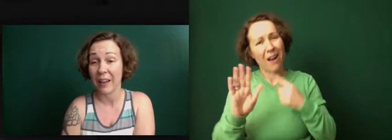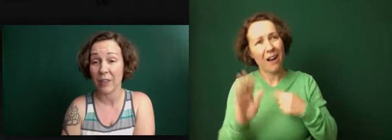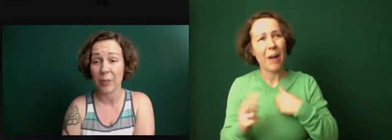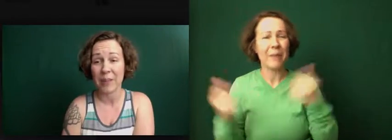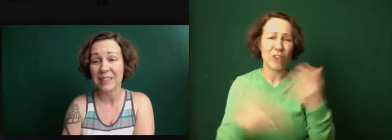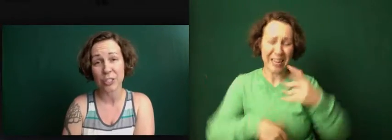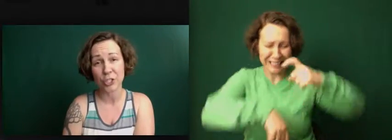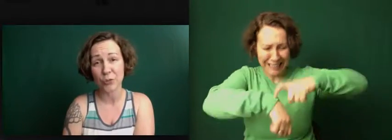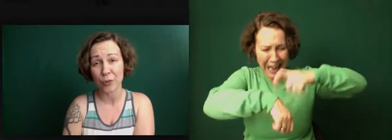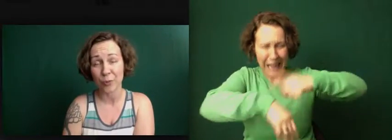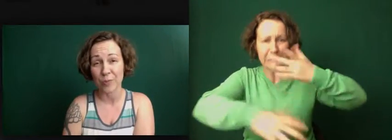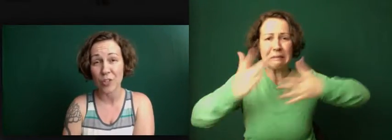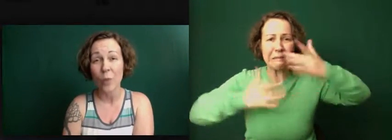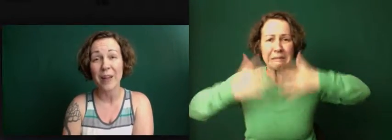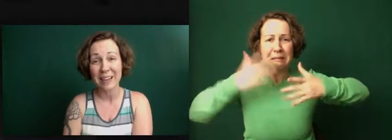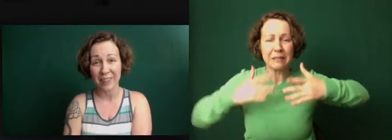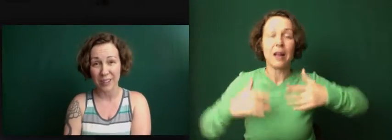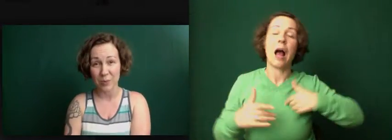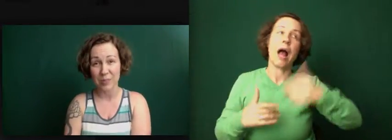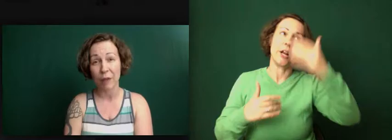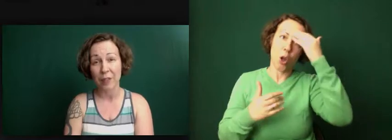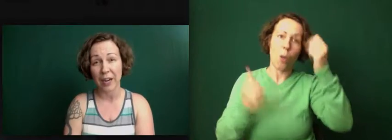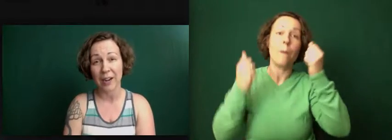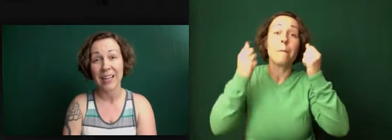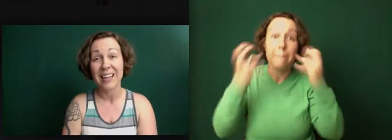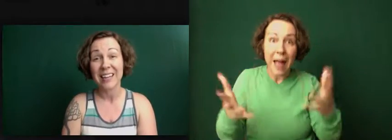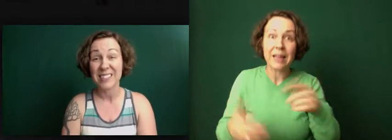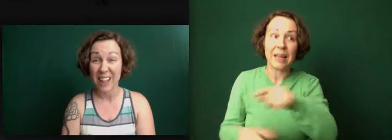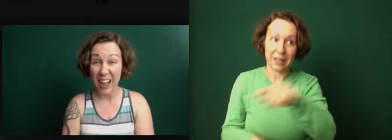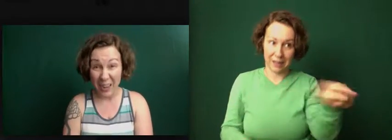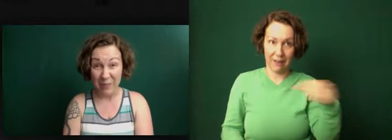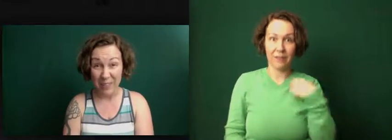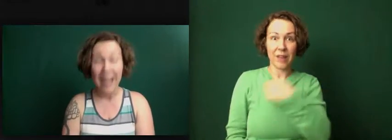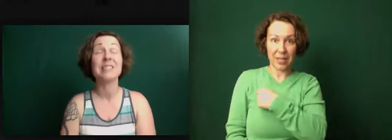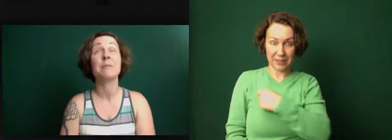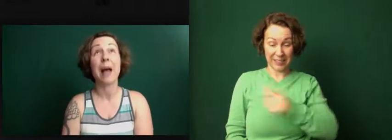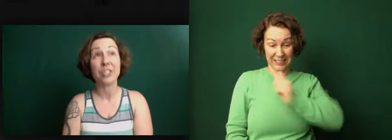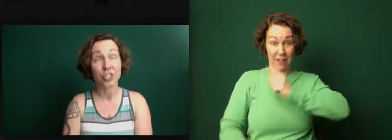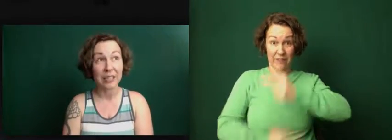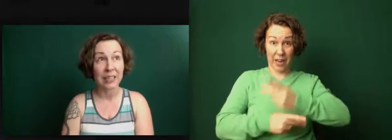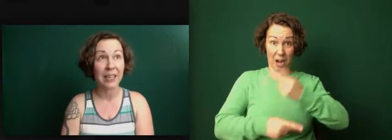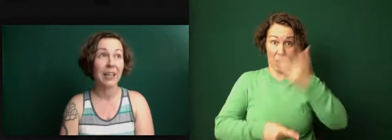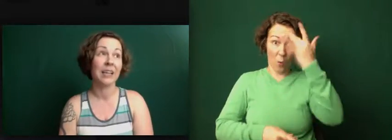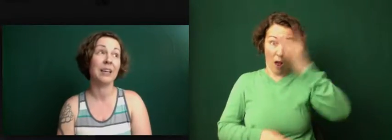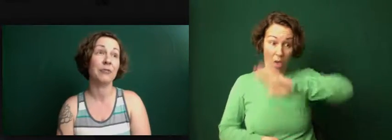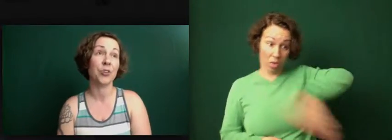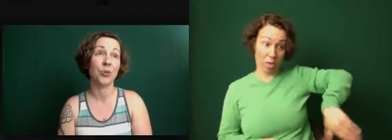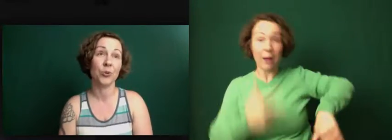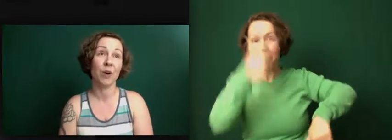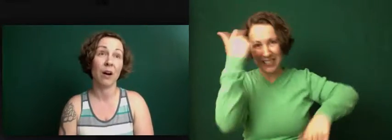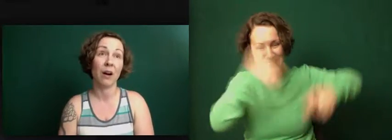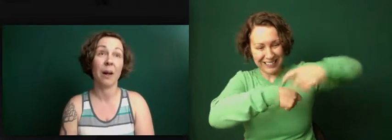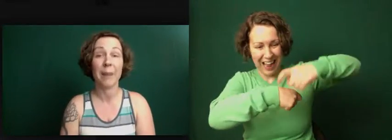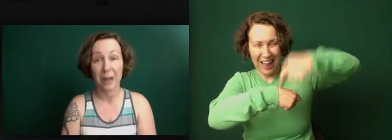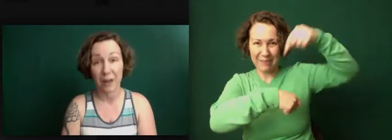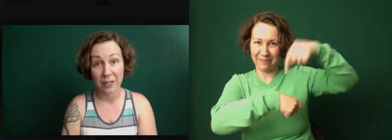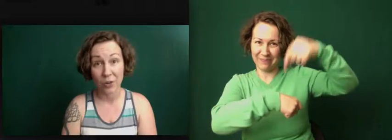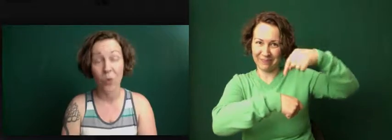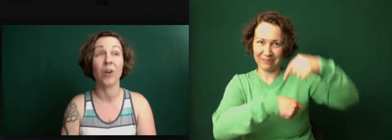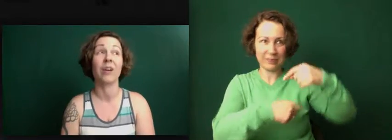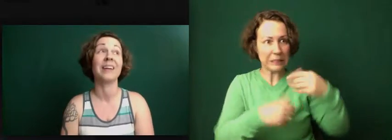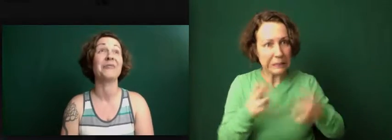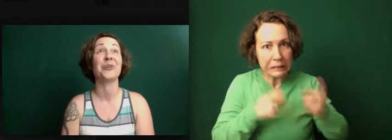know that the biggest issue for so many of us with self-care is time, especially if you are